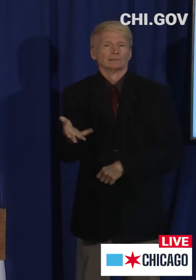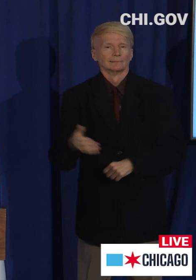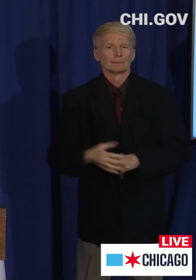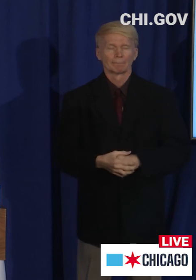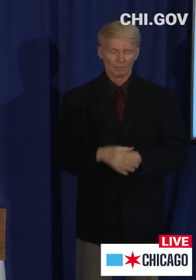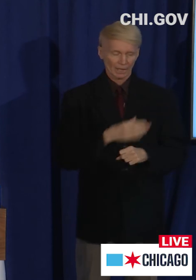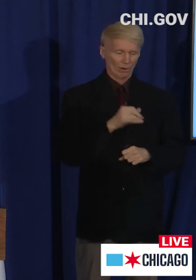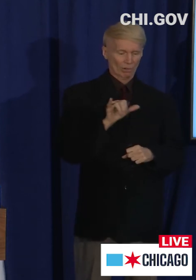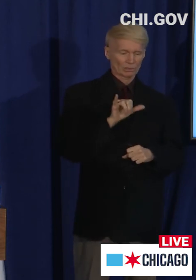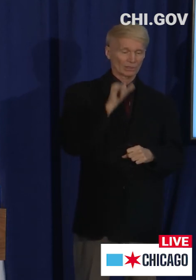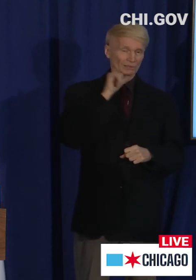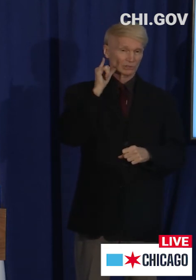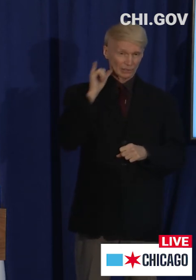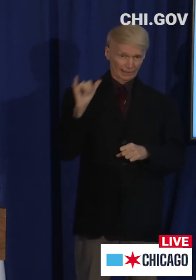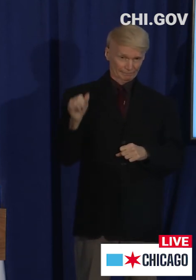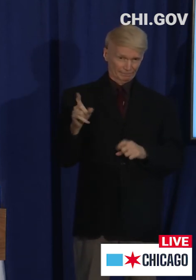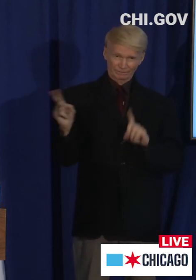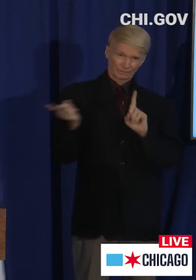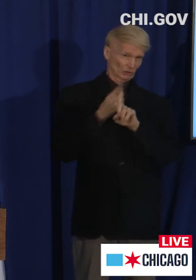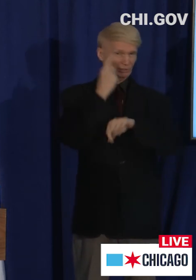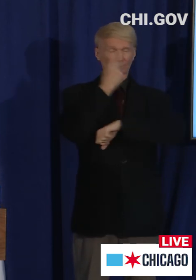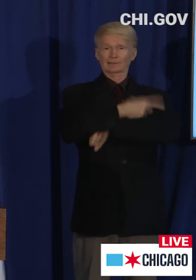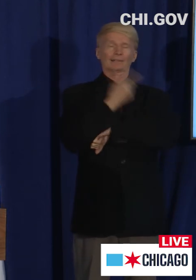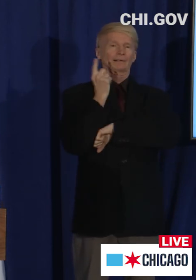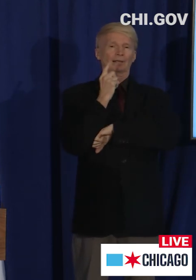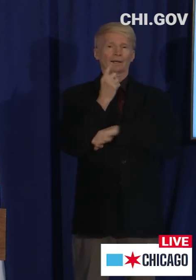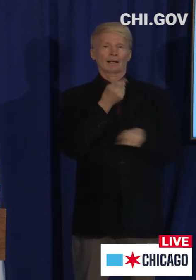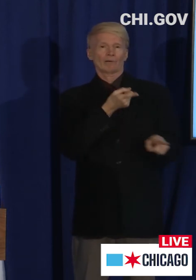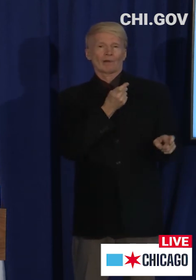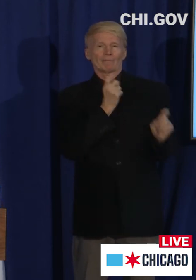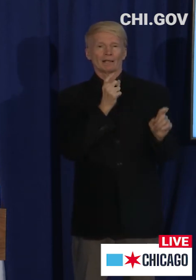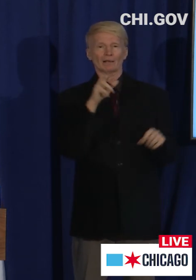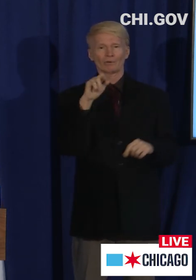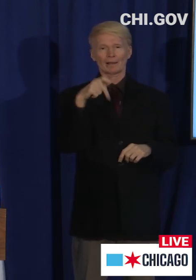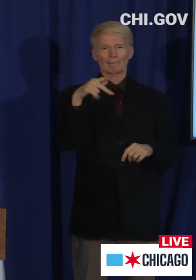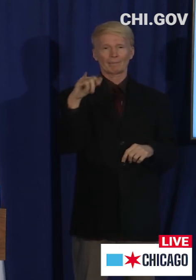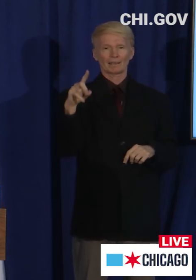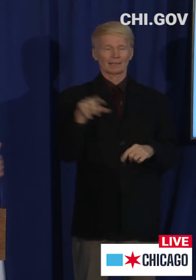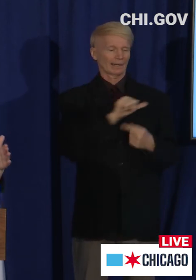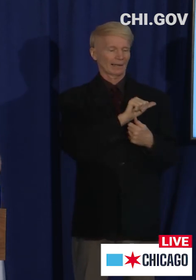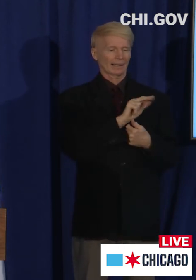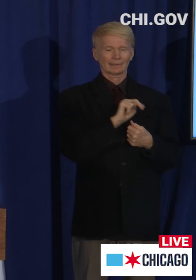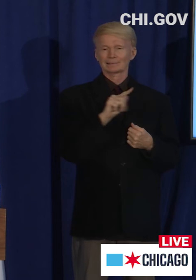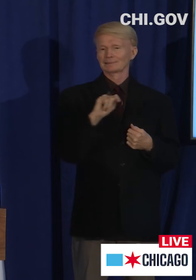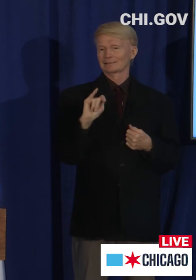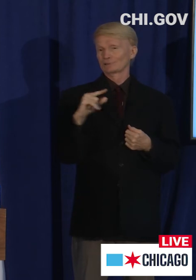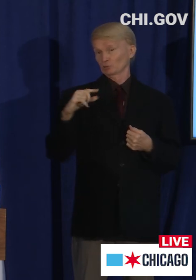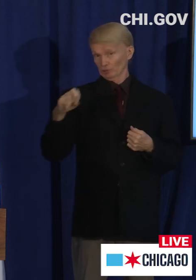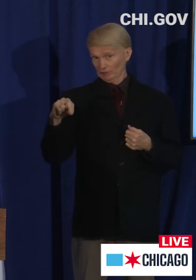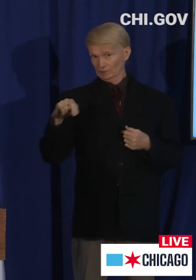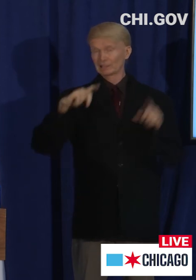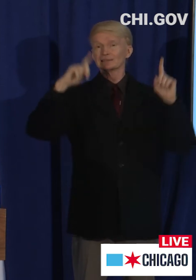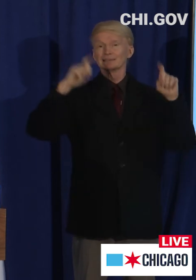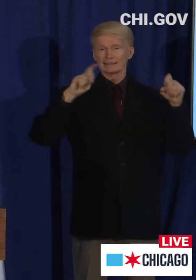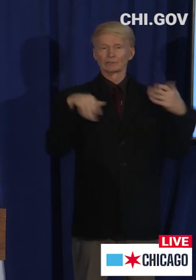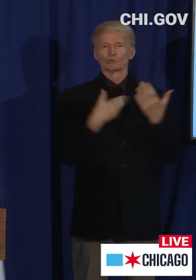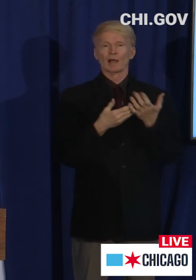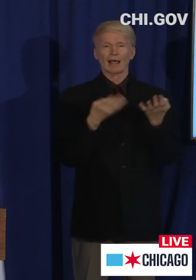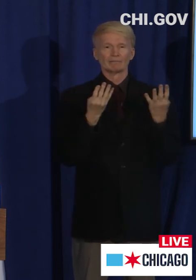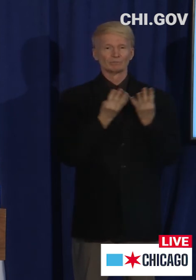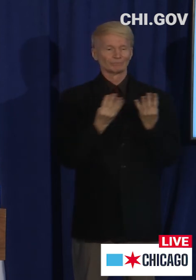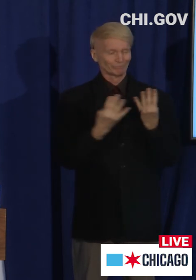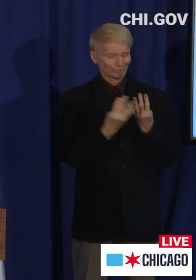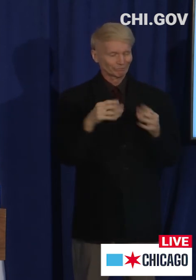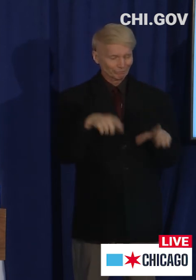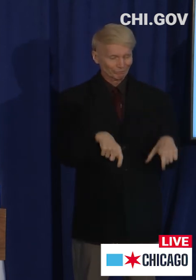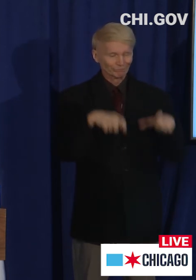time, Chicago Department of Public Health received some rapid antigen tests. And not to get into too much details, but these are the new tests that